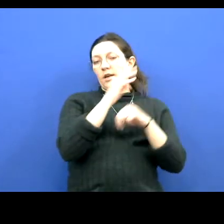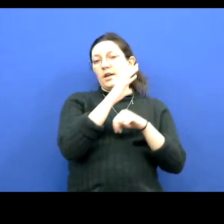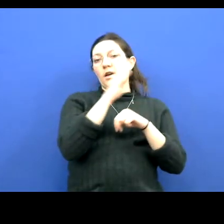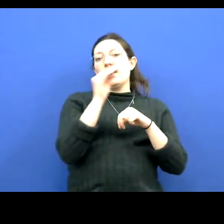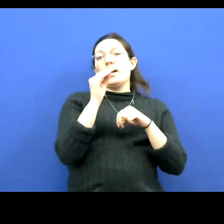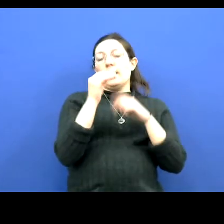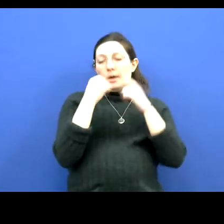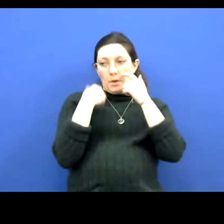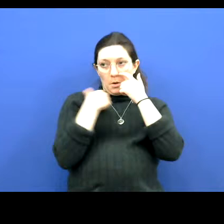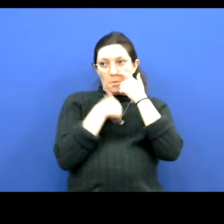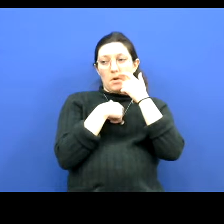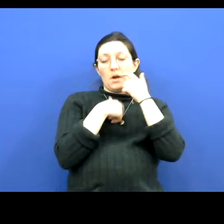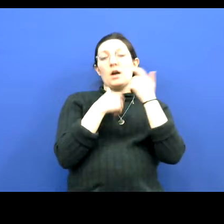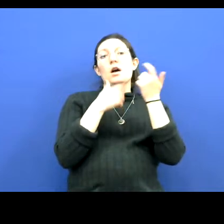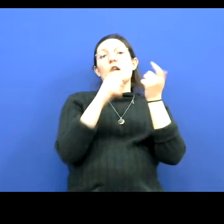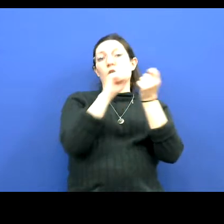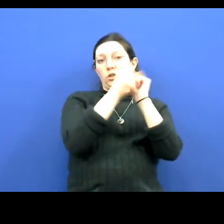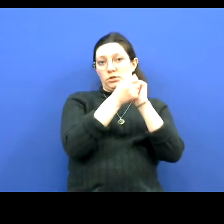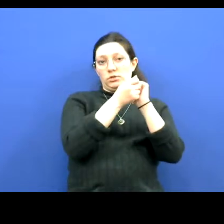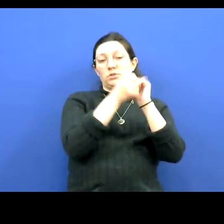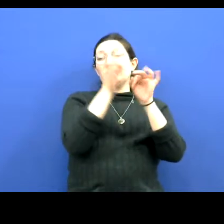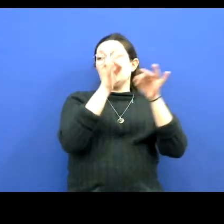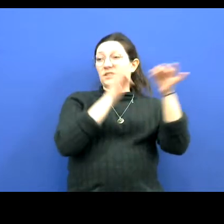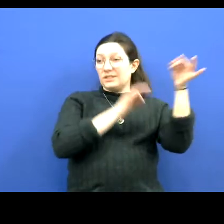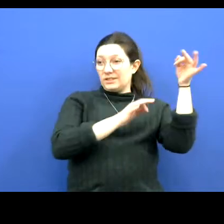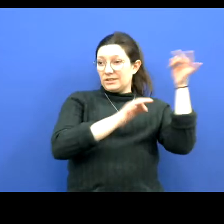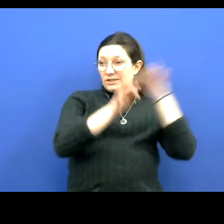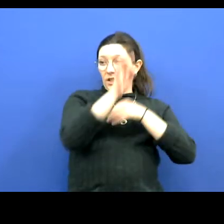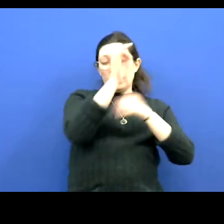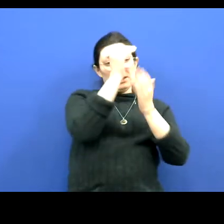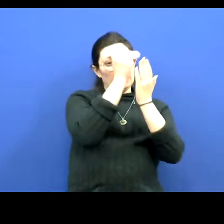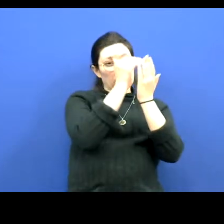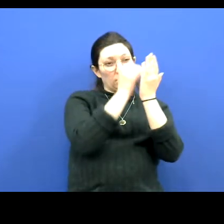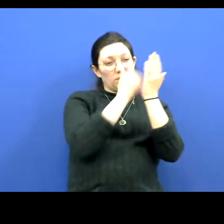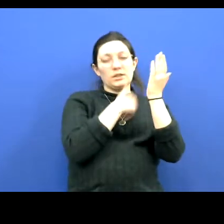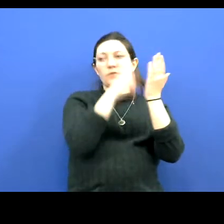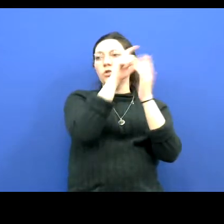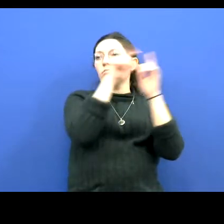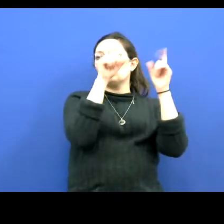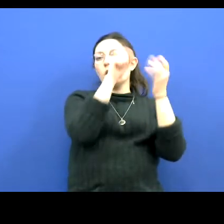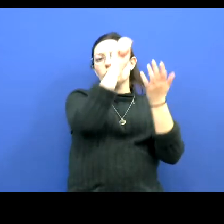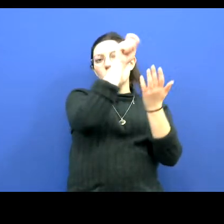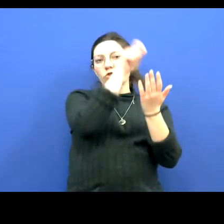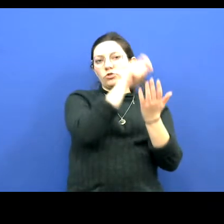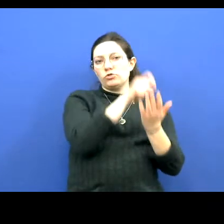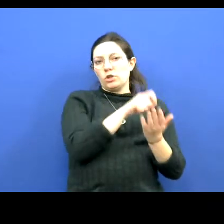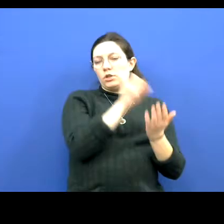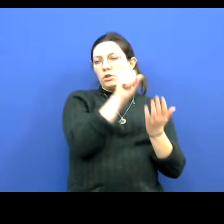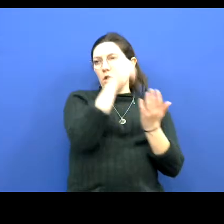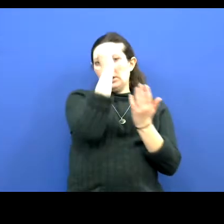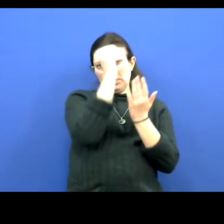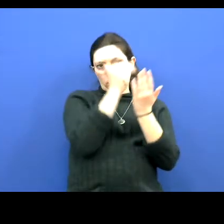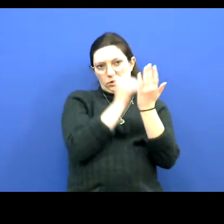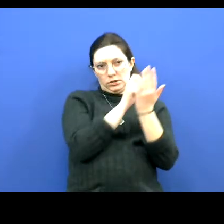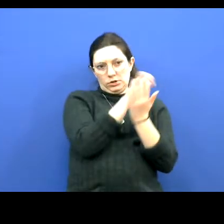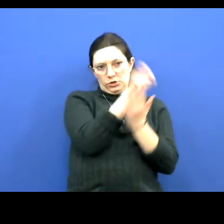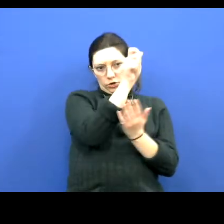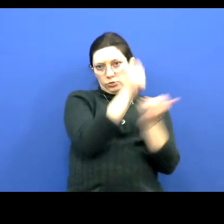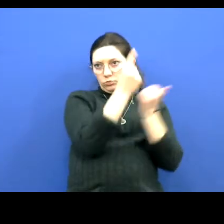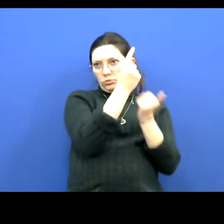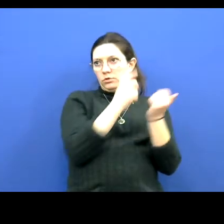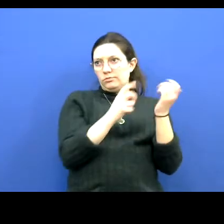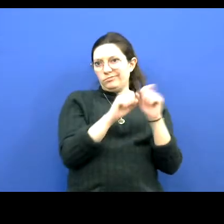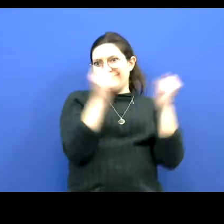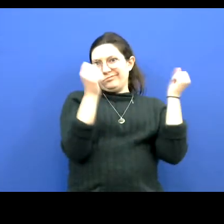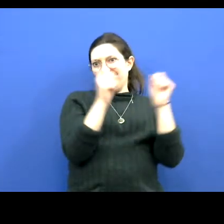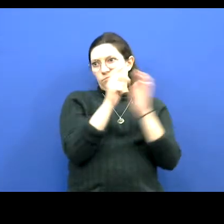it's a checkbox, and then it has the proper section of code next to there, because that was one of the problems. One of the it